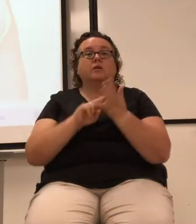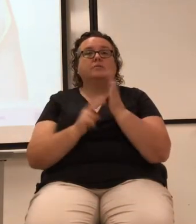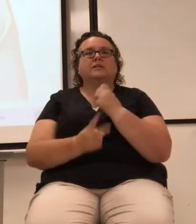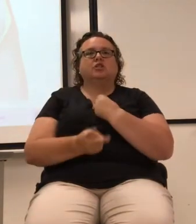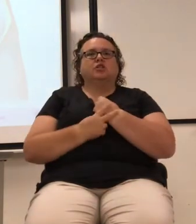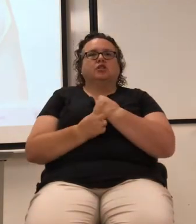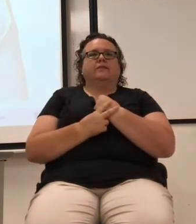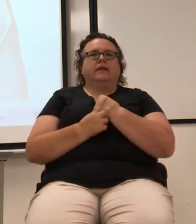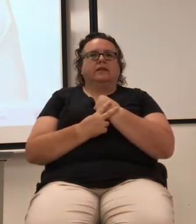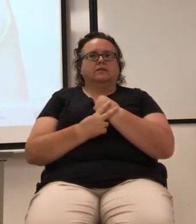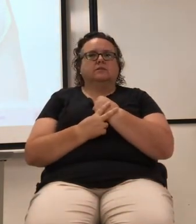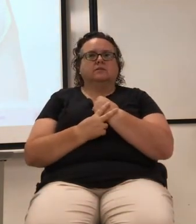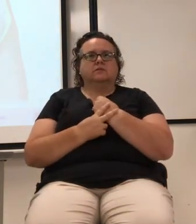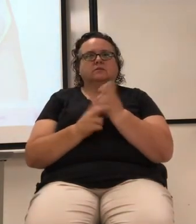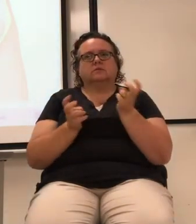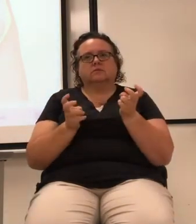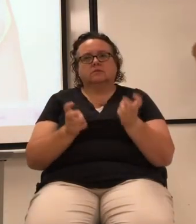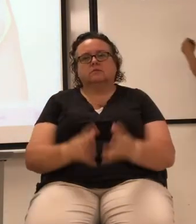them.